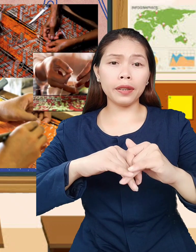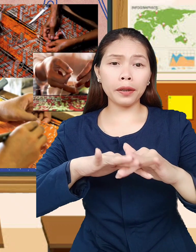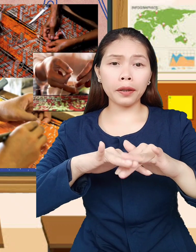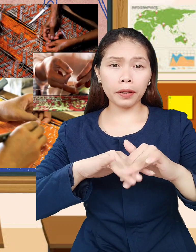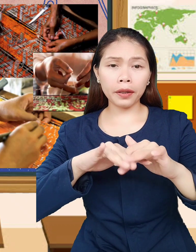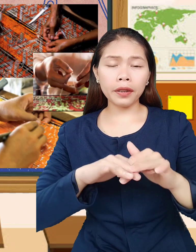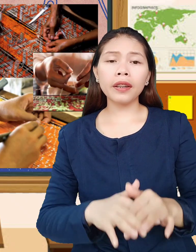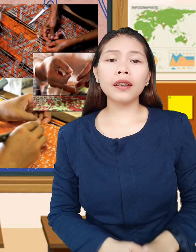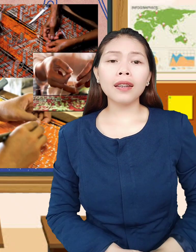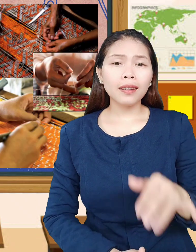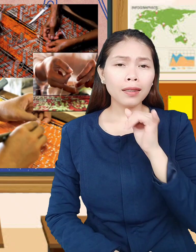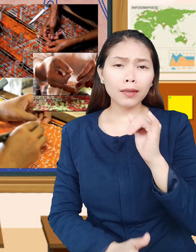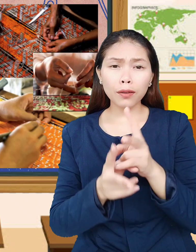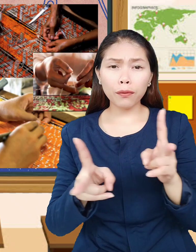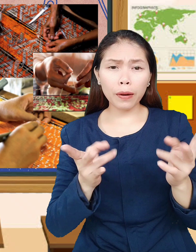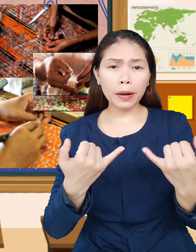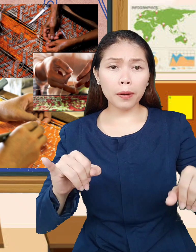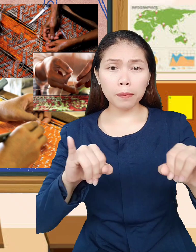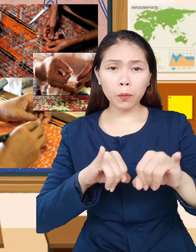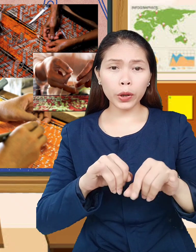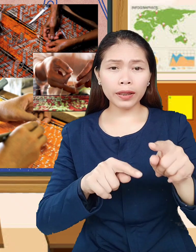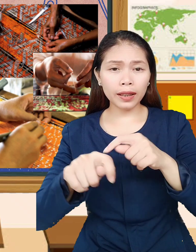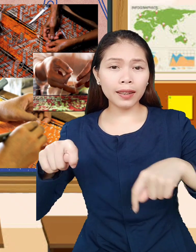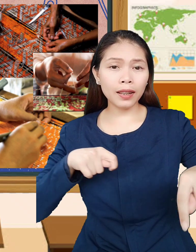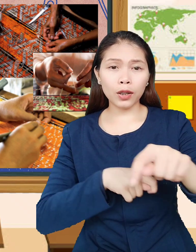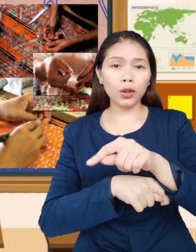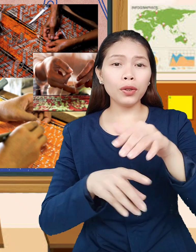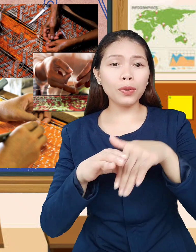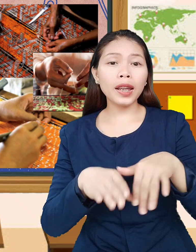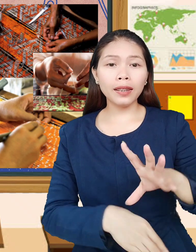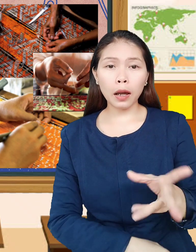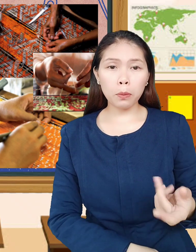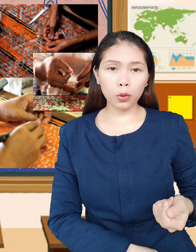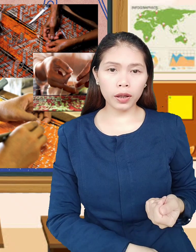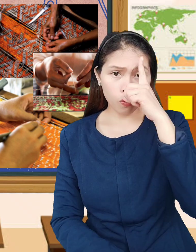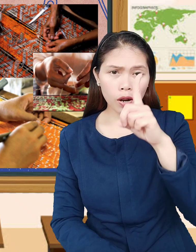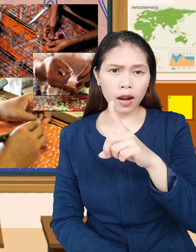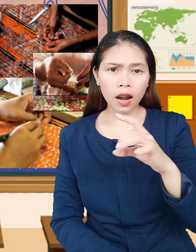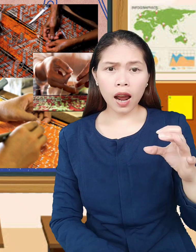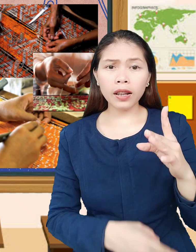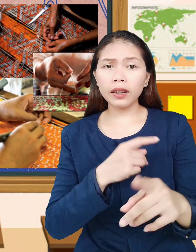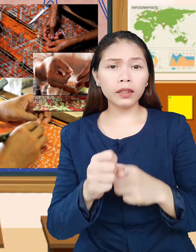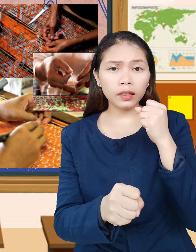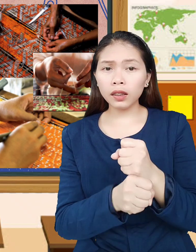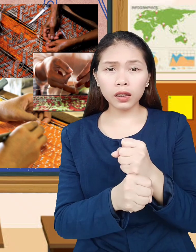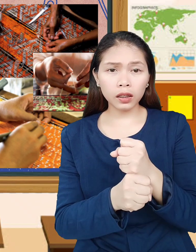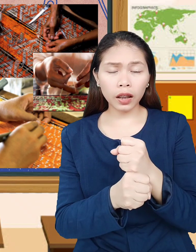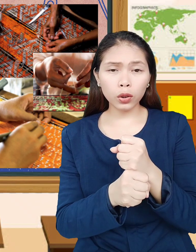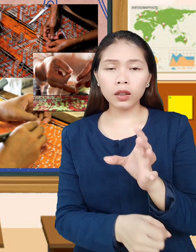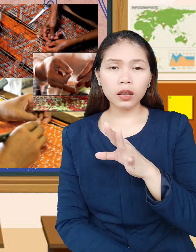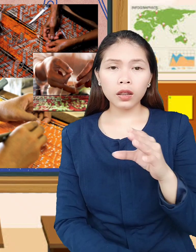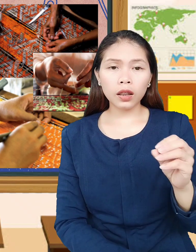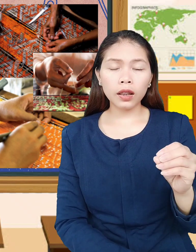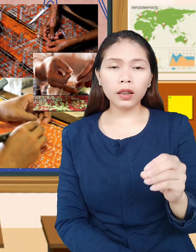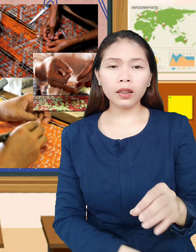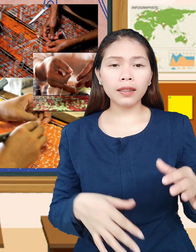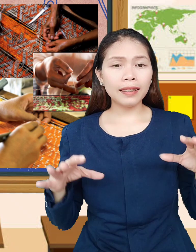Cambodia. Weaving has been an important trade in Cambodia for